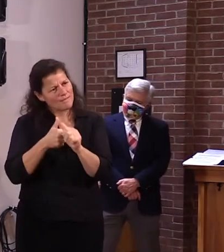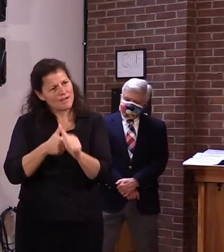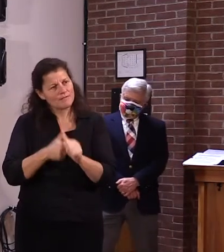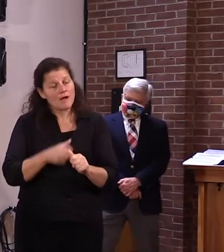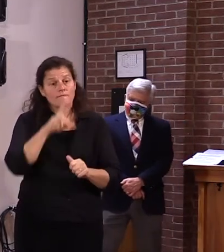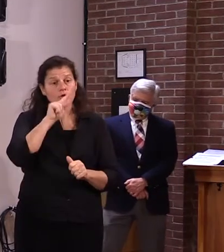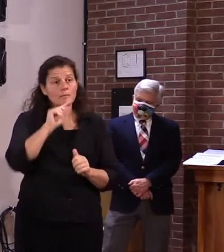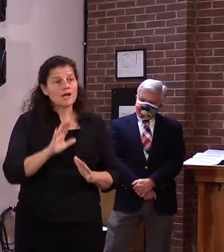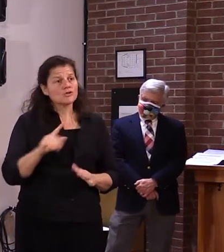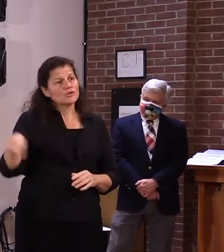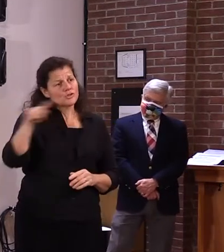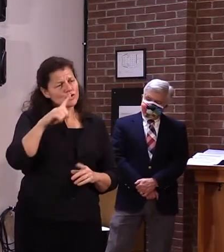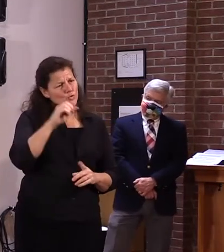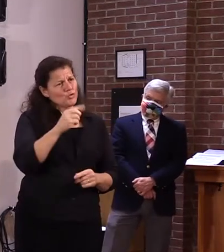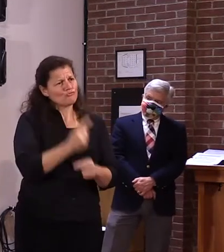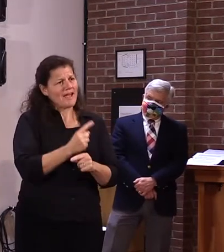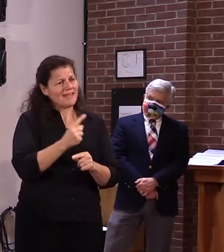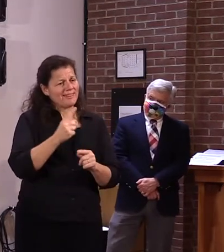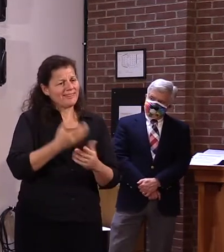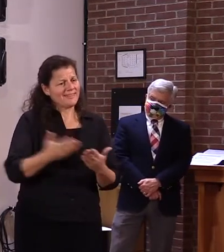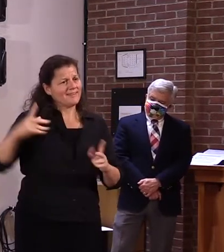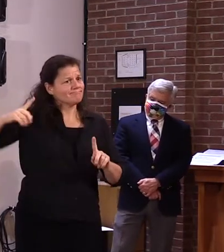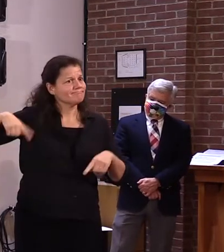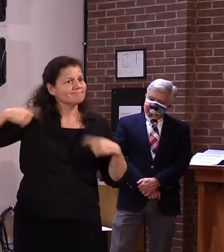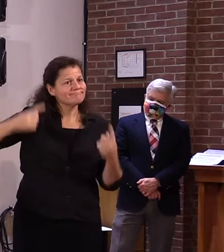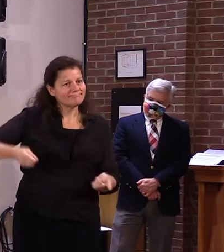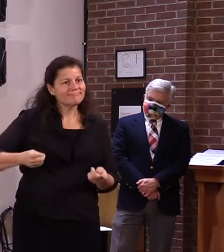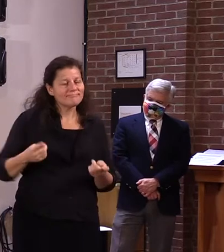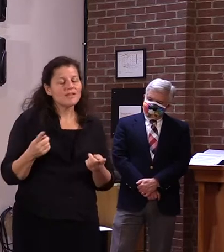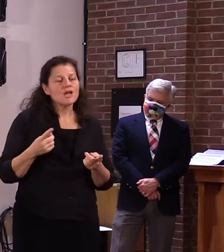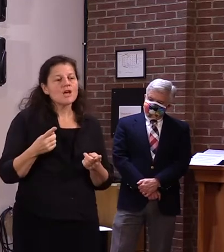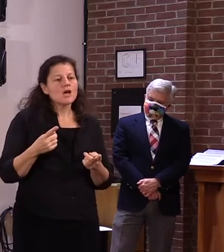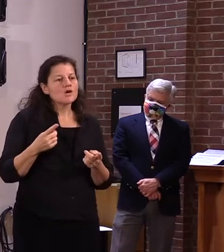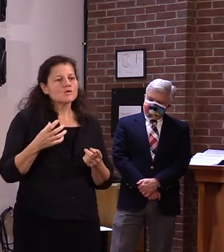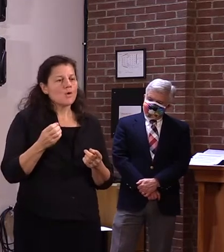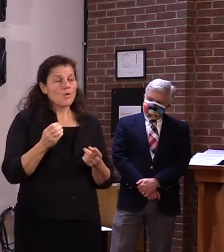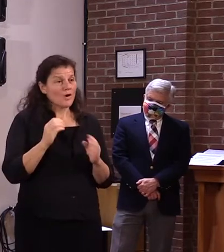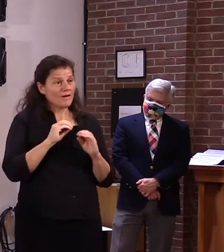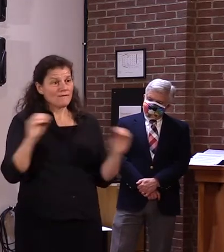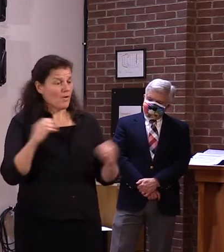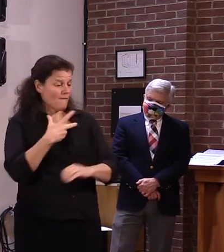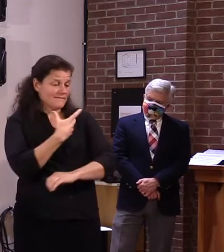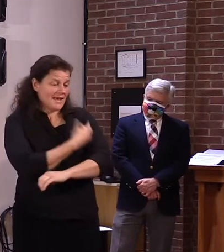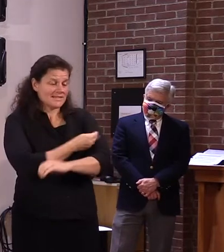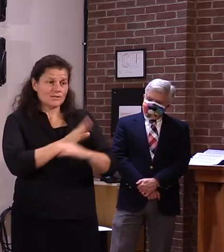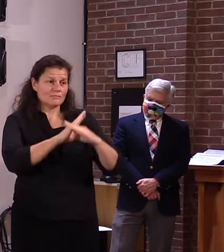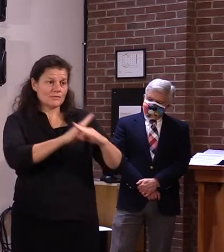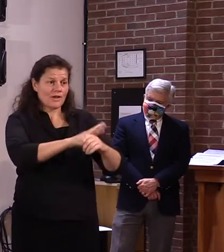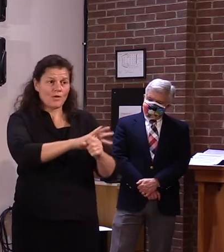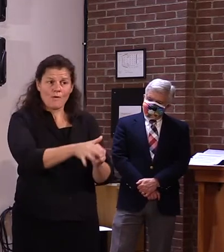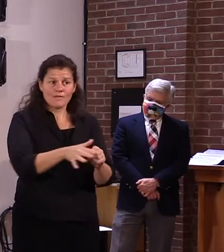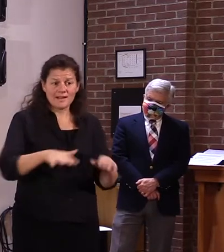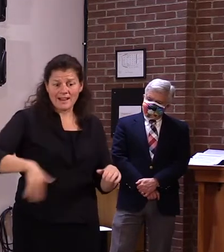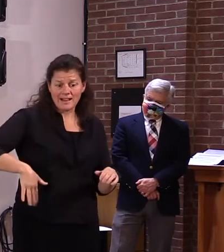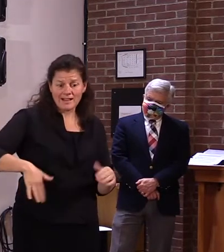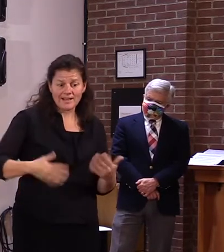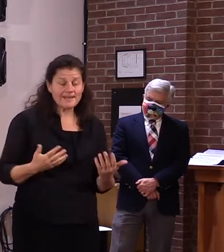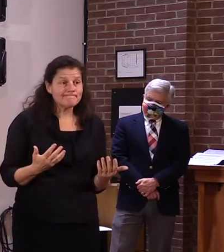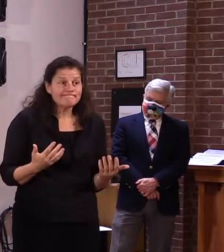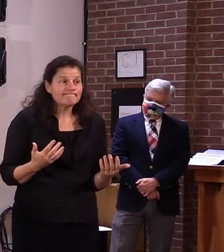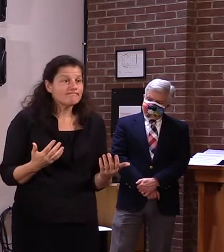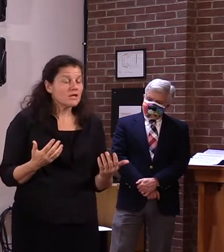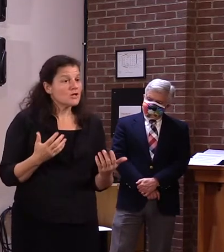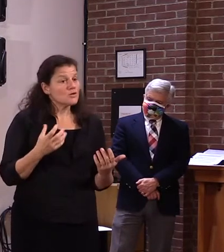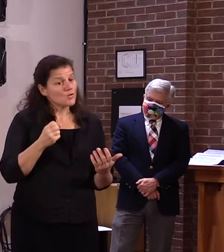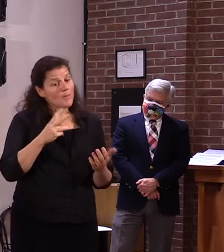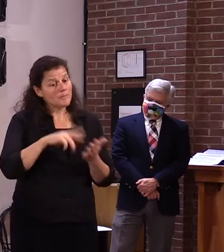thing. And I think that until there's a vaccine that is safe to distribute,